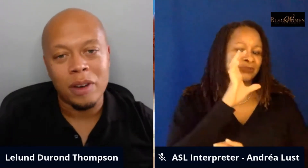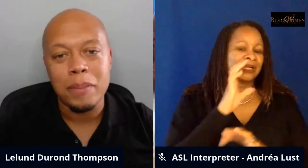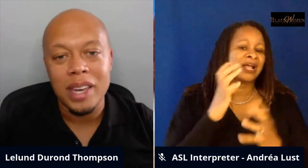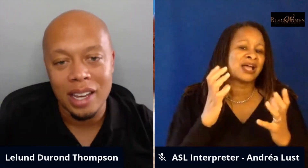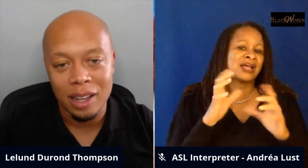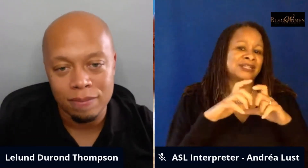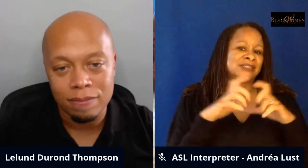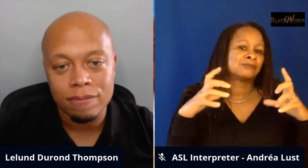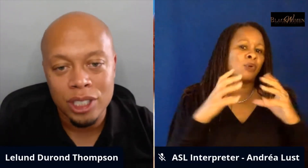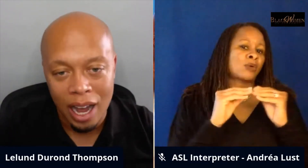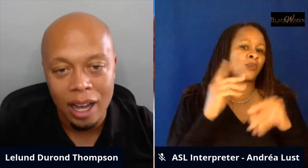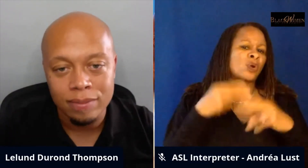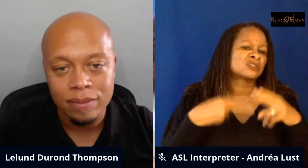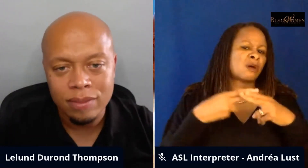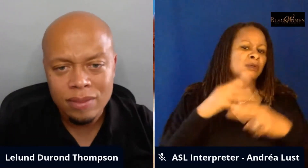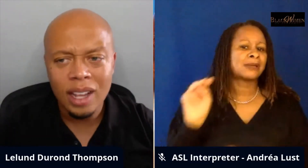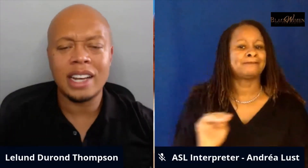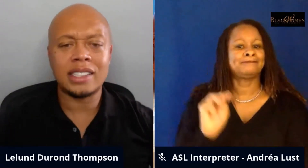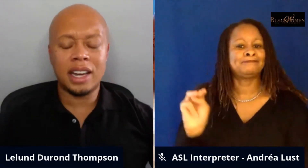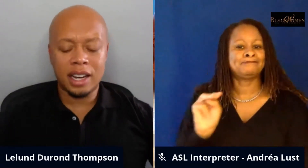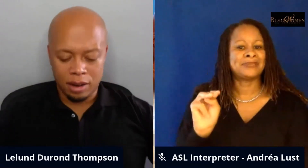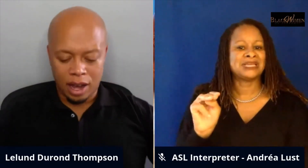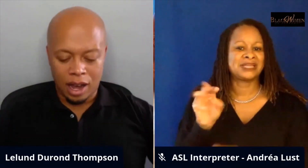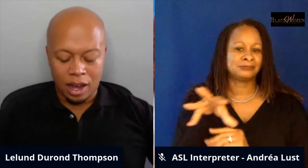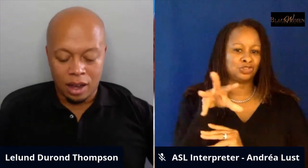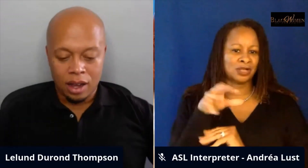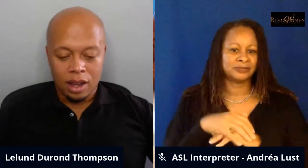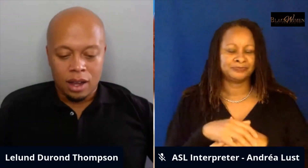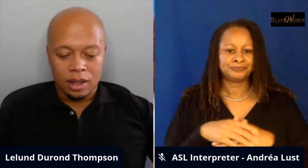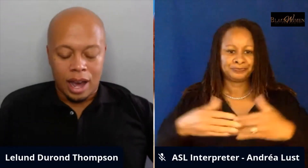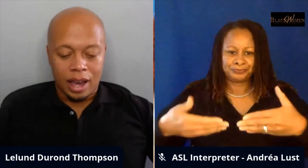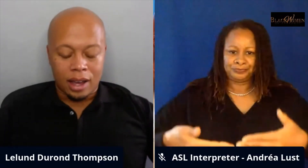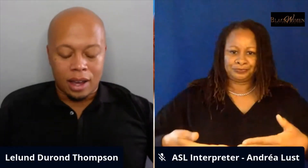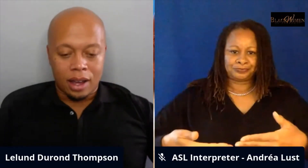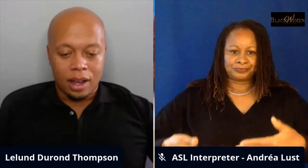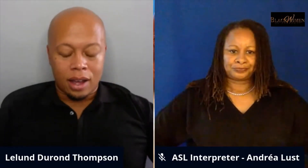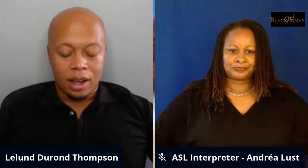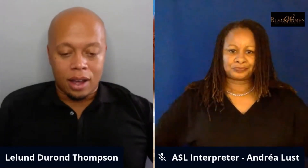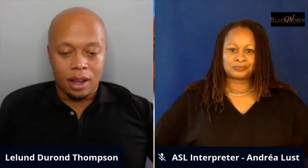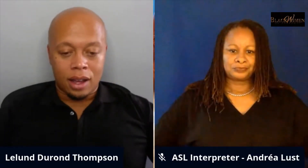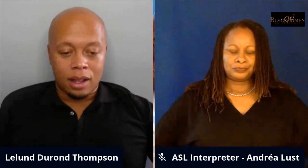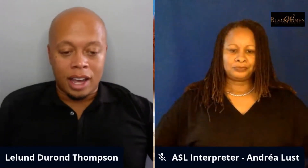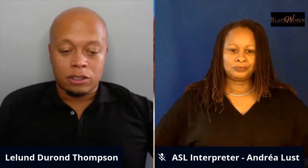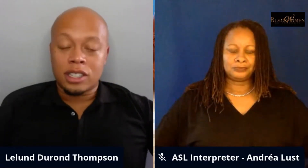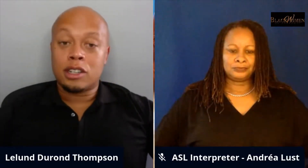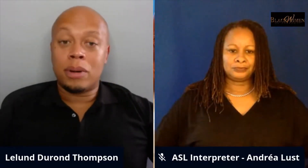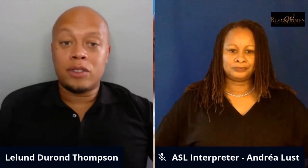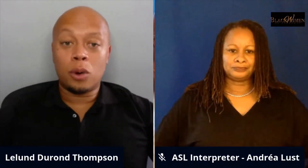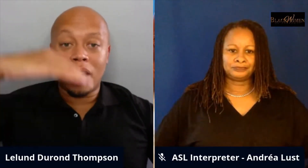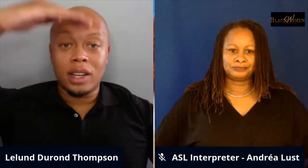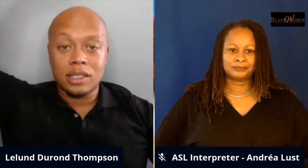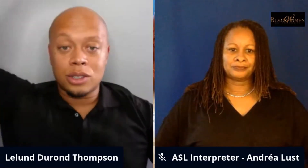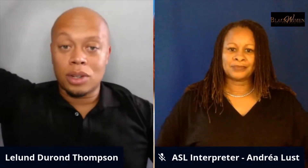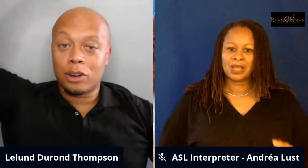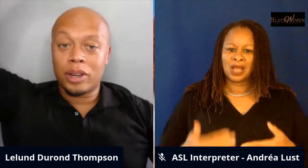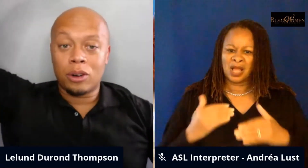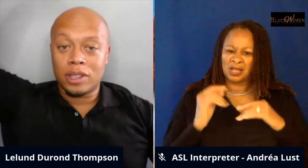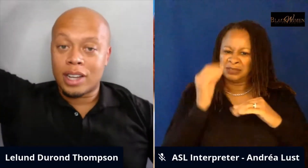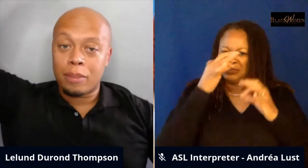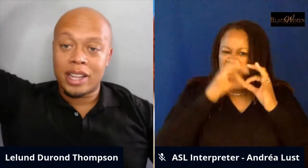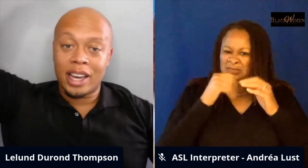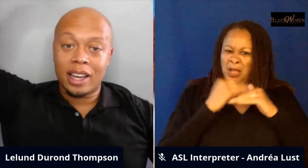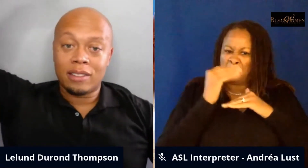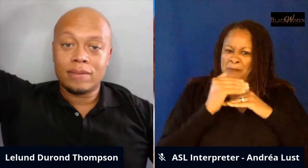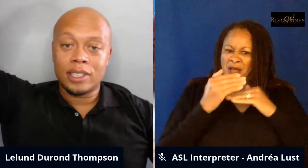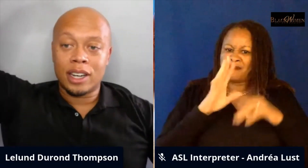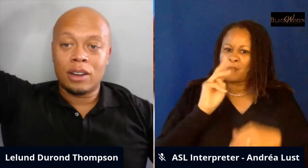more of a medium shot. That's getting like just above the waist to a little bit over the top